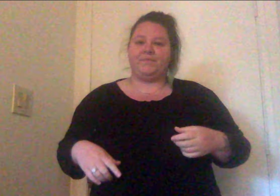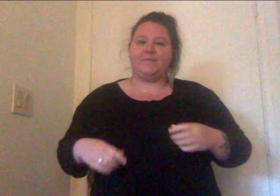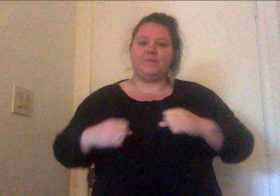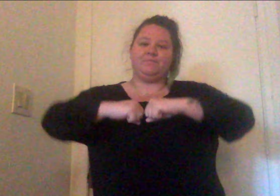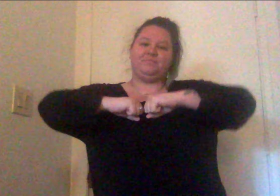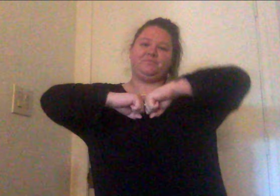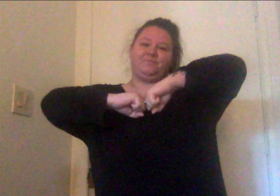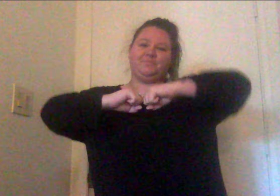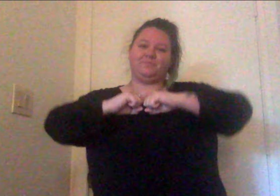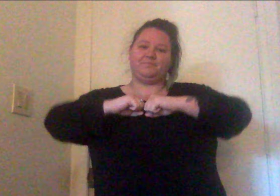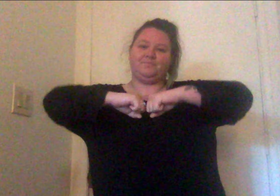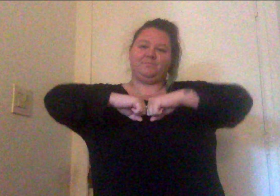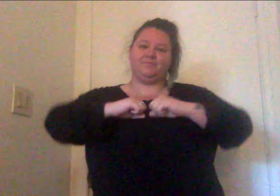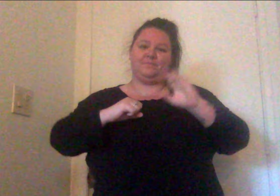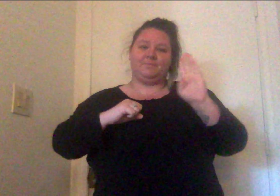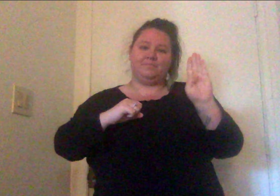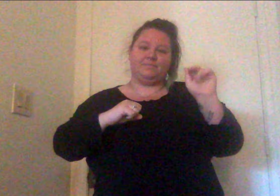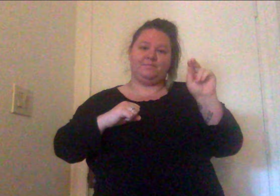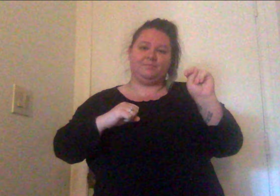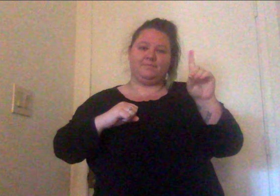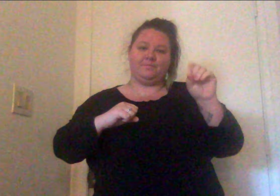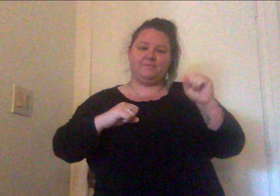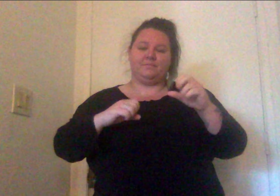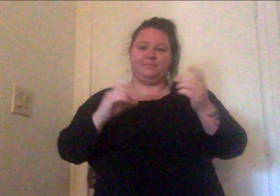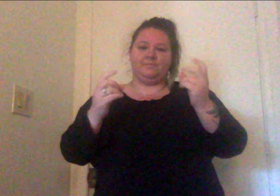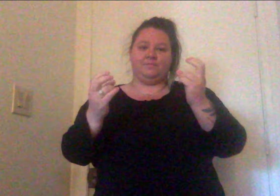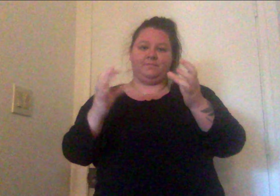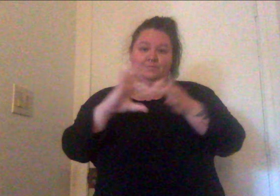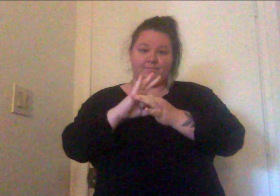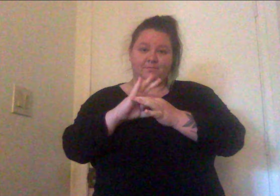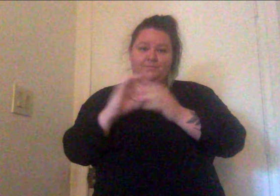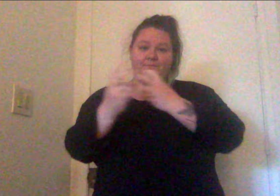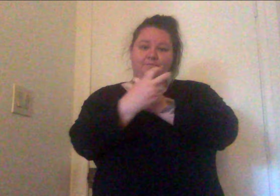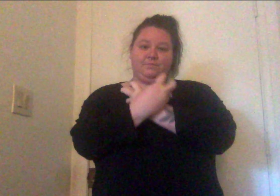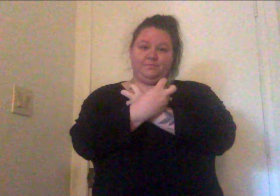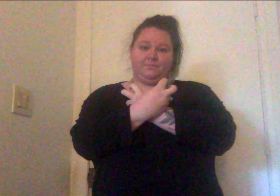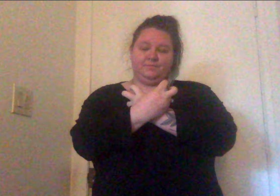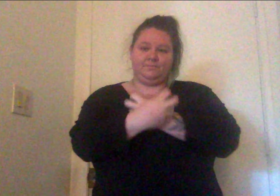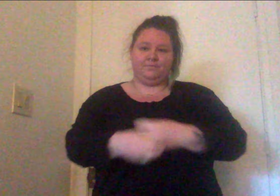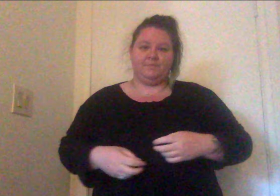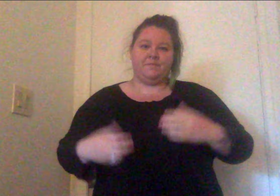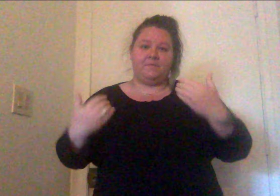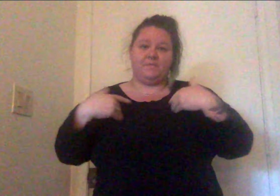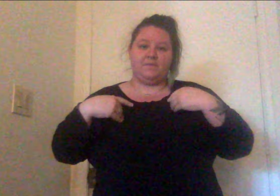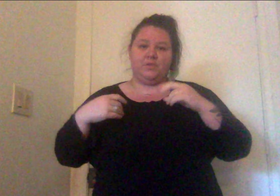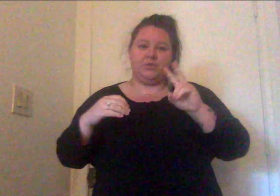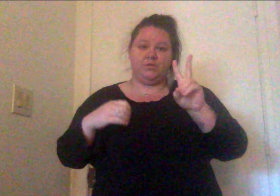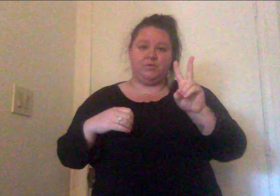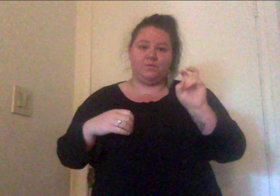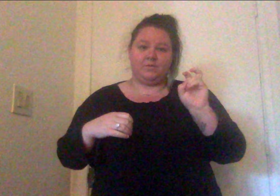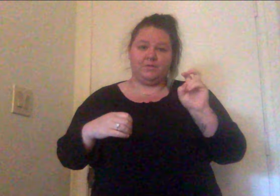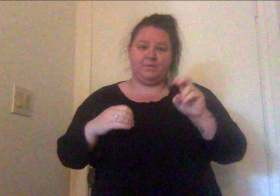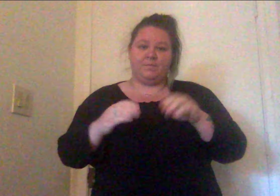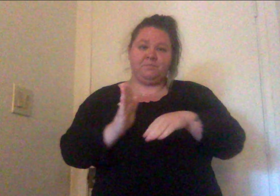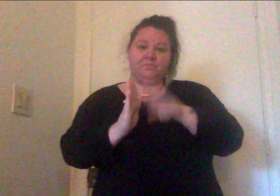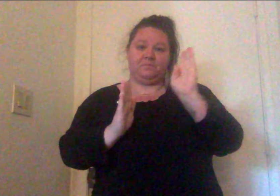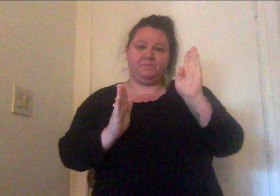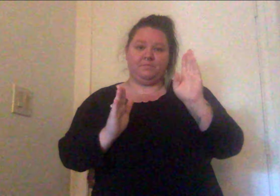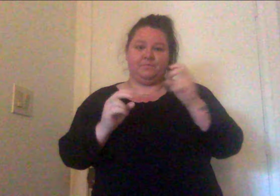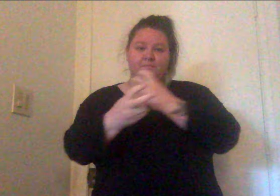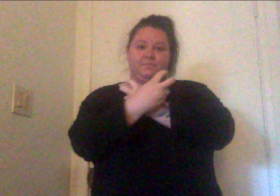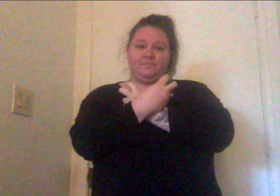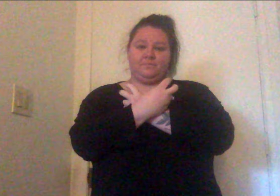bands that connect bone to bone. You have about 200 plus bones in your body. And these ligaments connect most of these